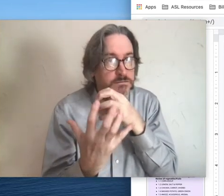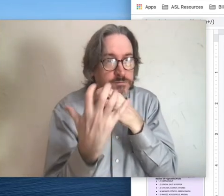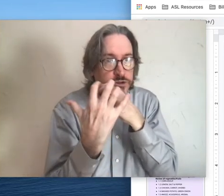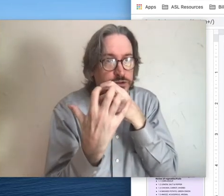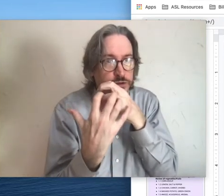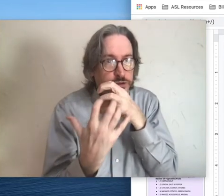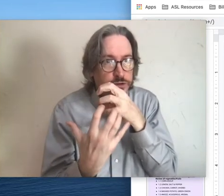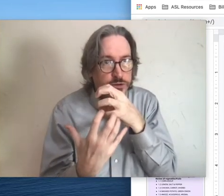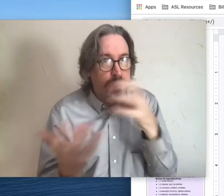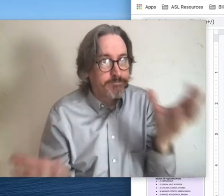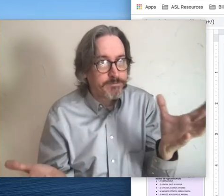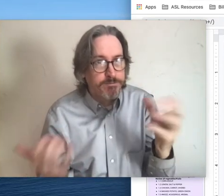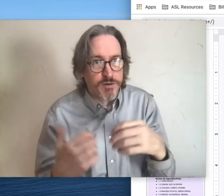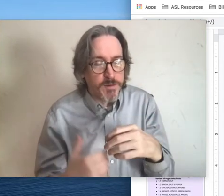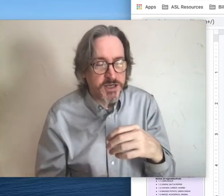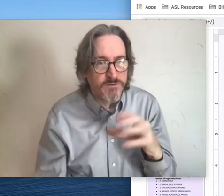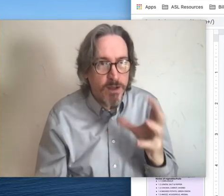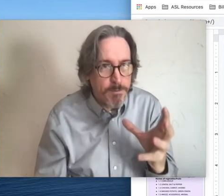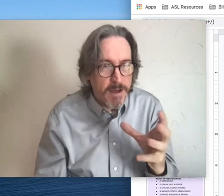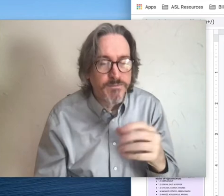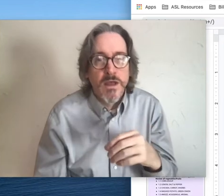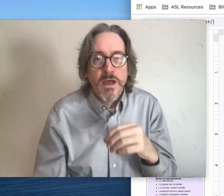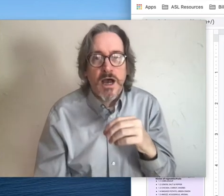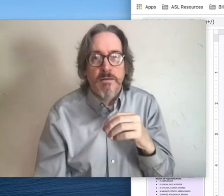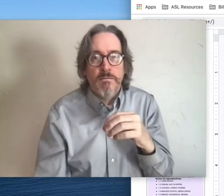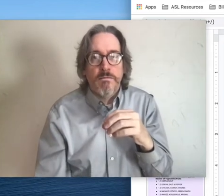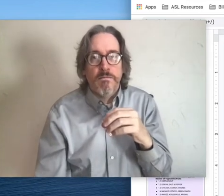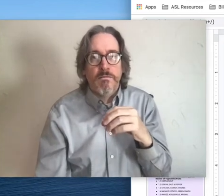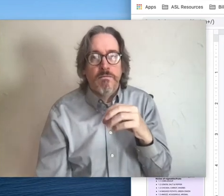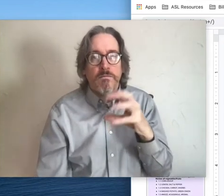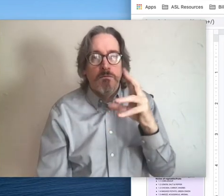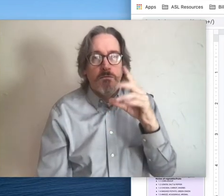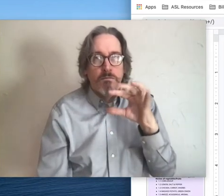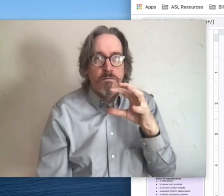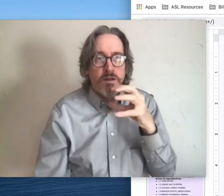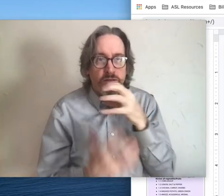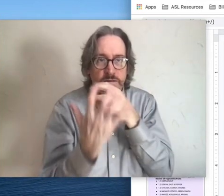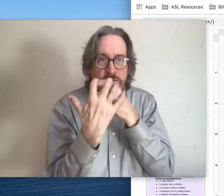seeds. Pretty much a giveaway, but